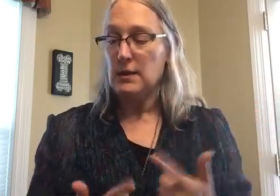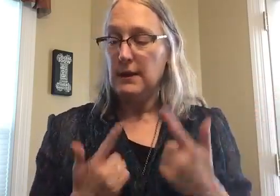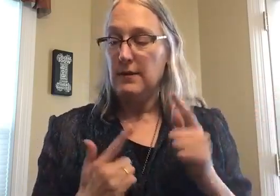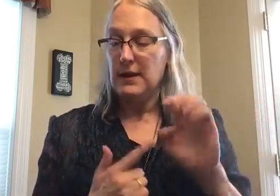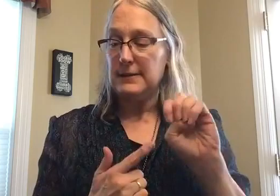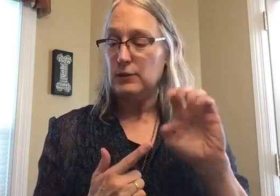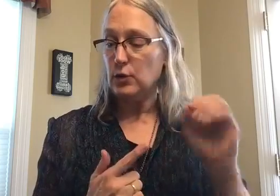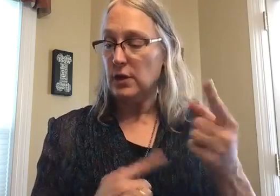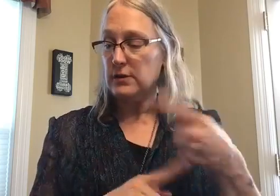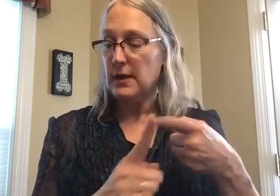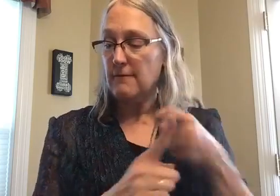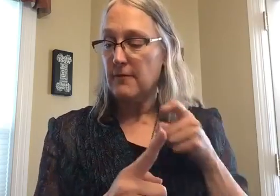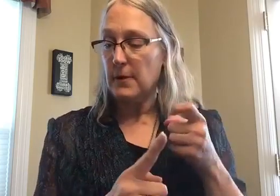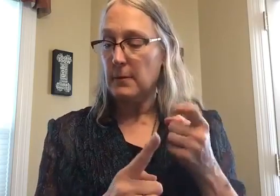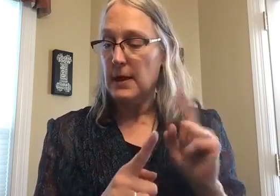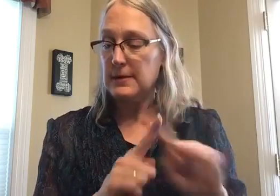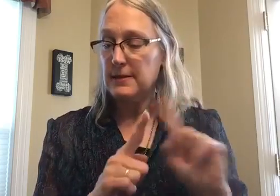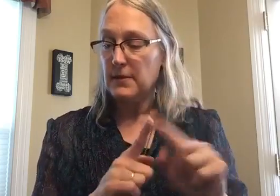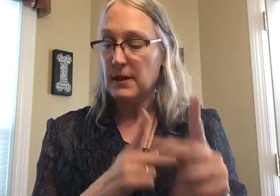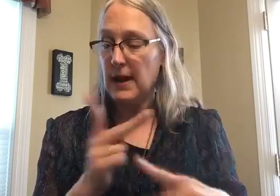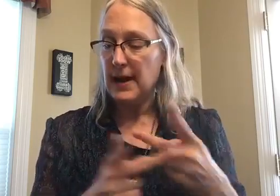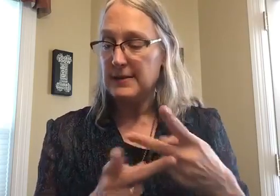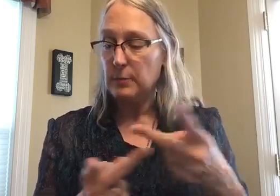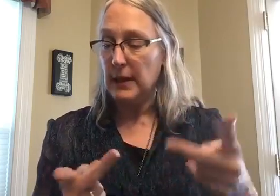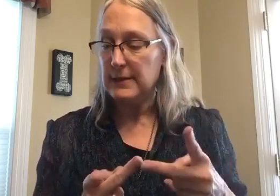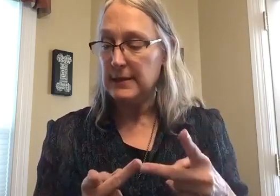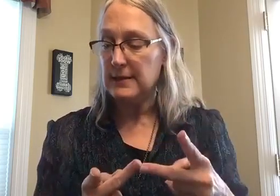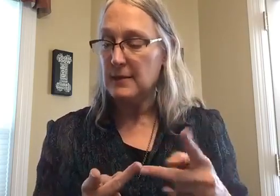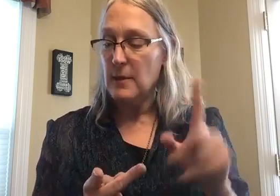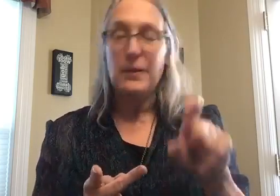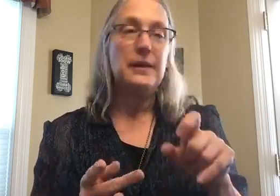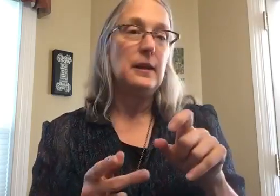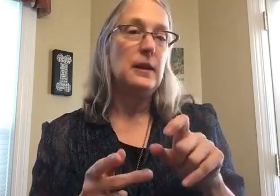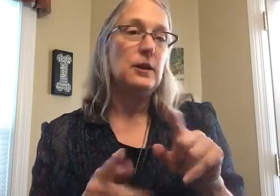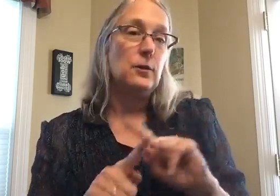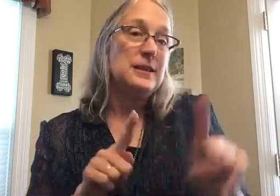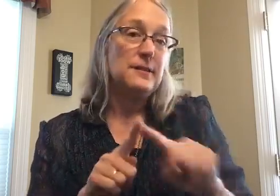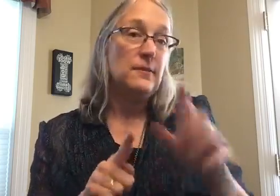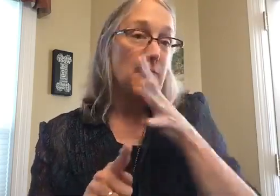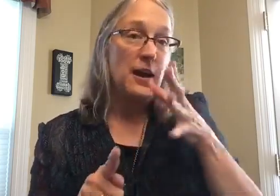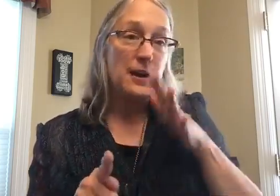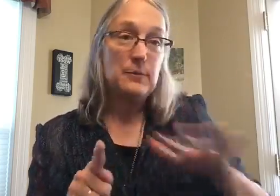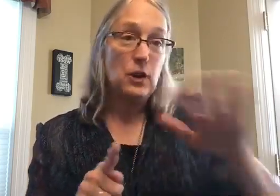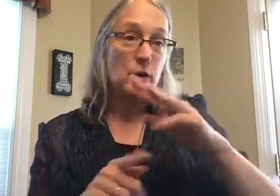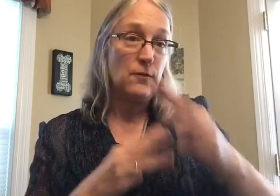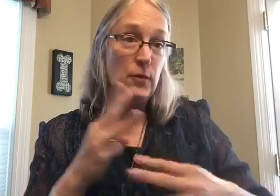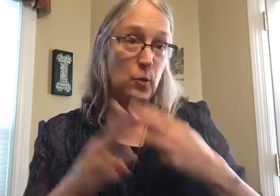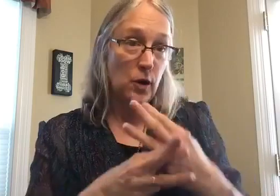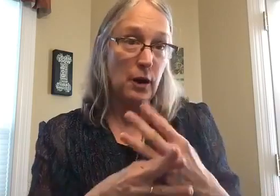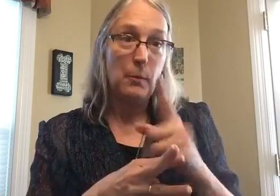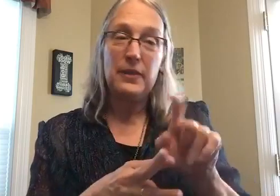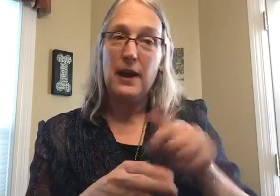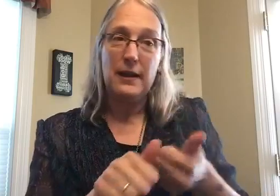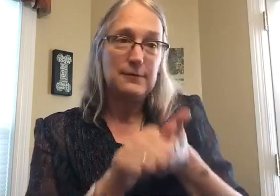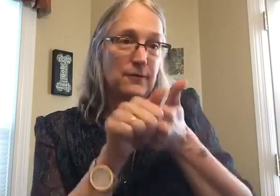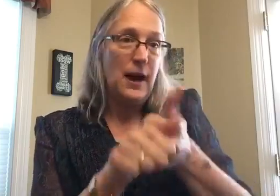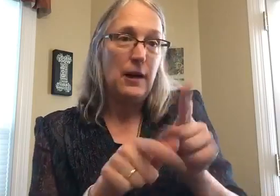Living essential oils come from different kinds of places, but in different farms all over the world, but they all have to follow the